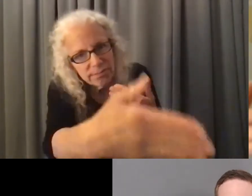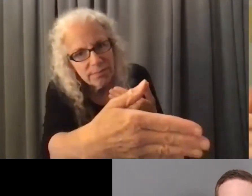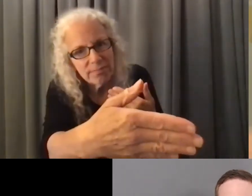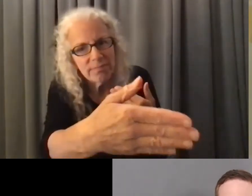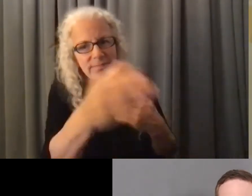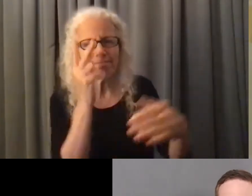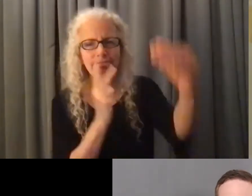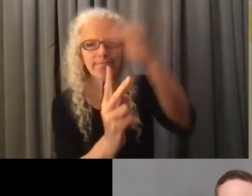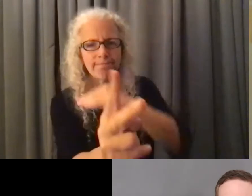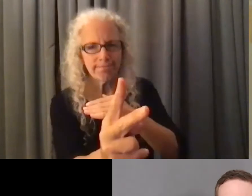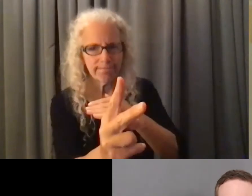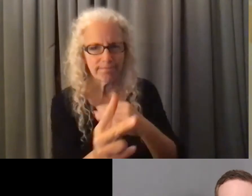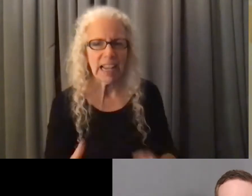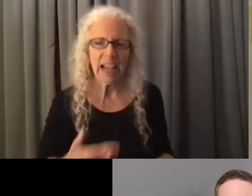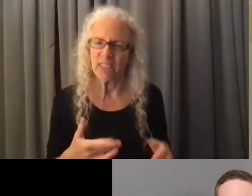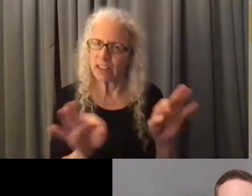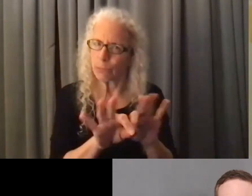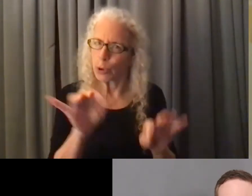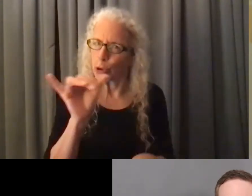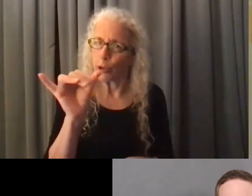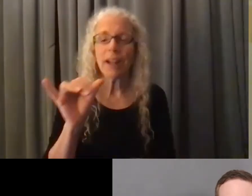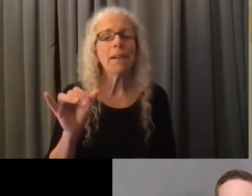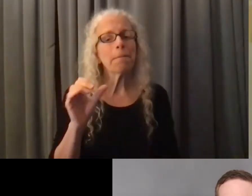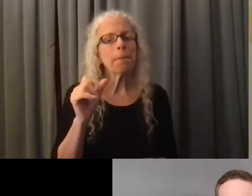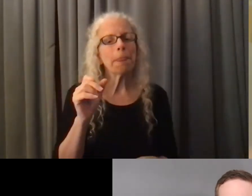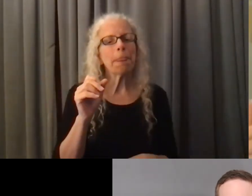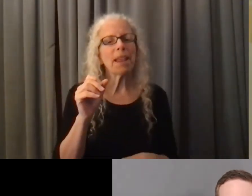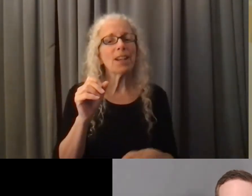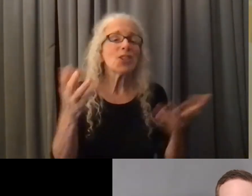future. So, you might call it past, present, future.